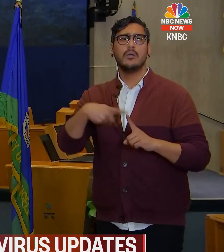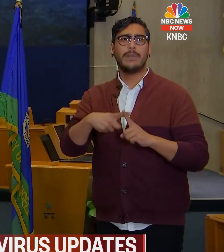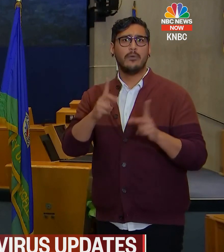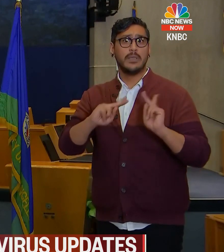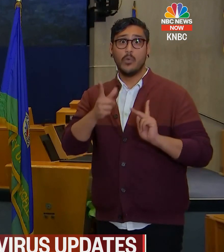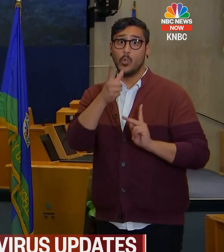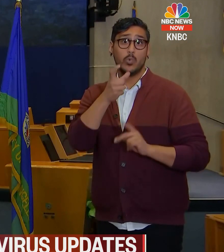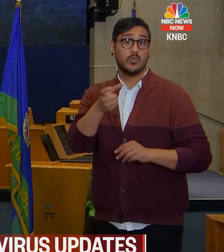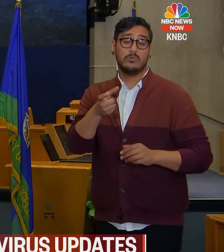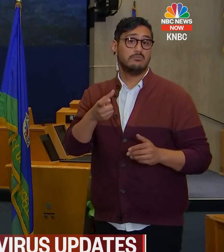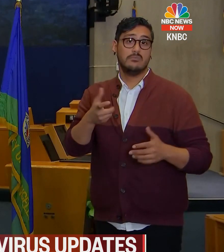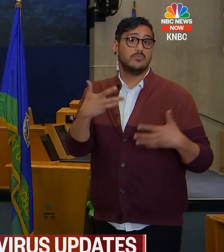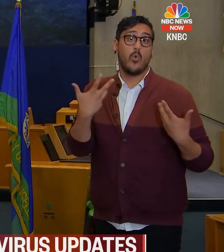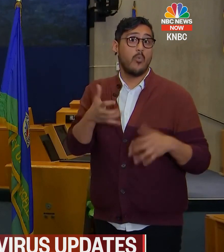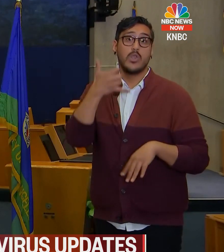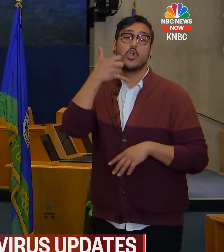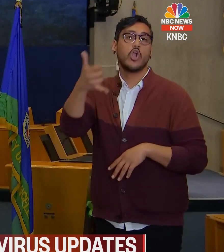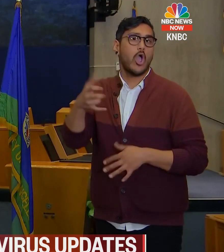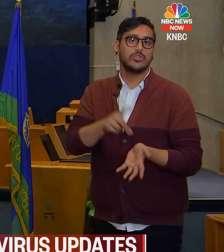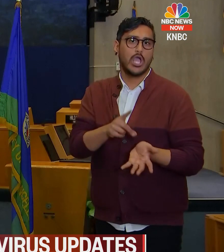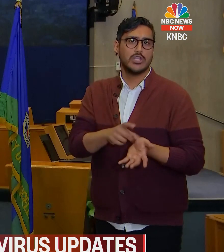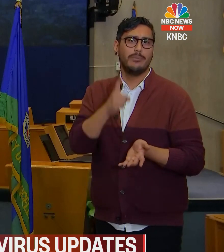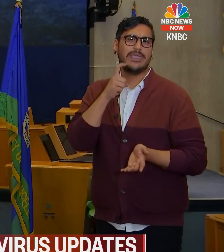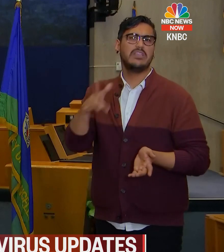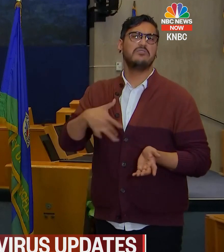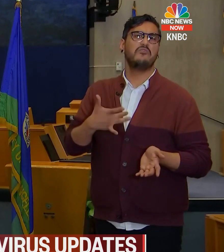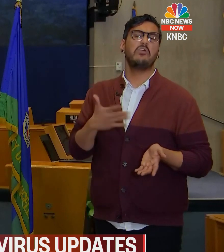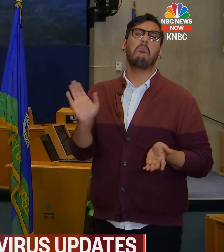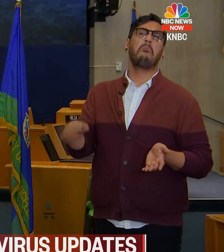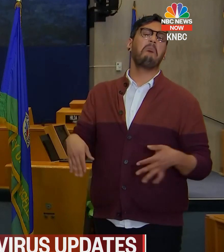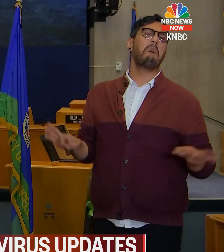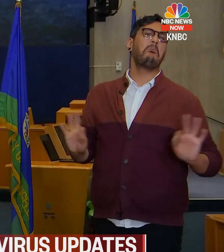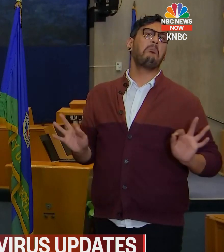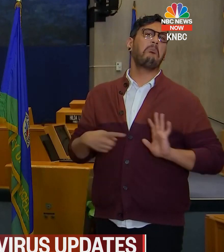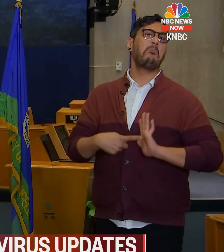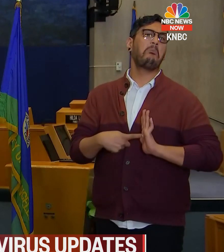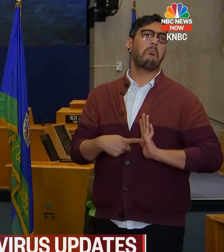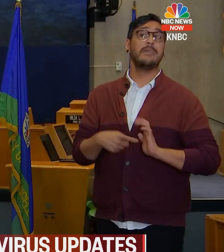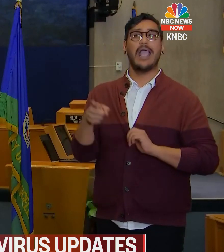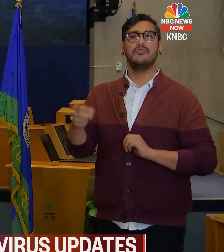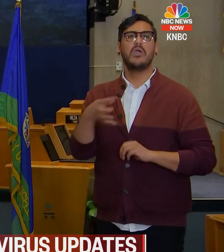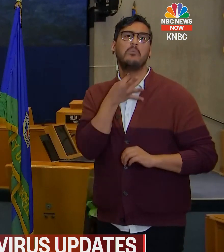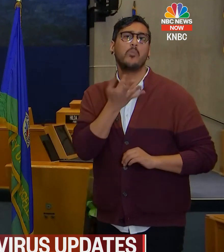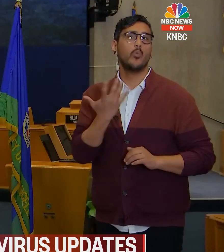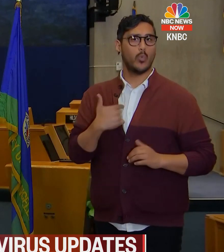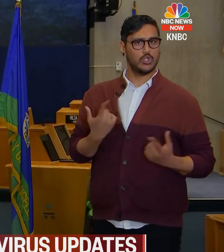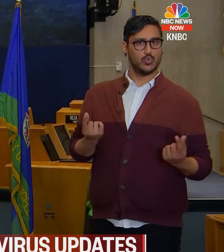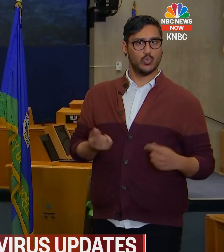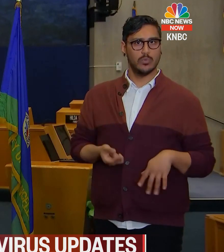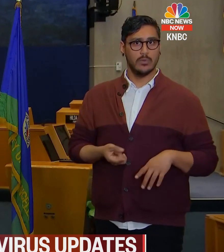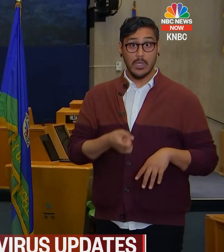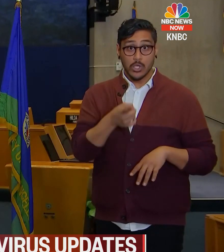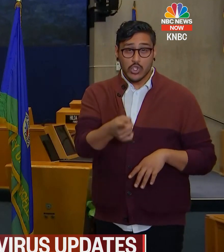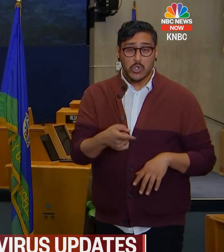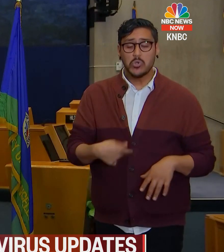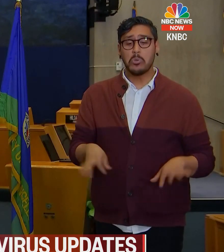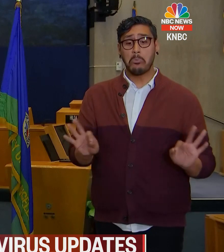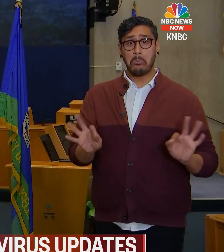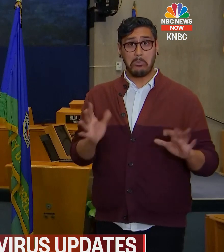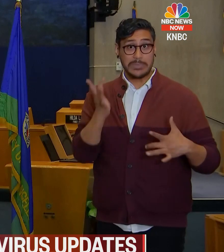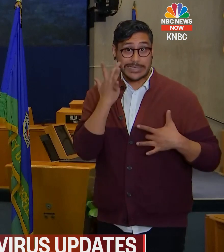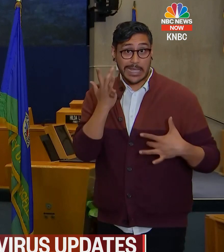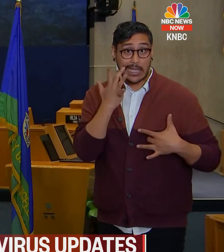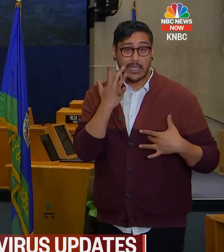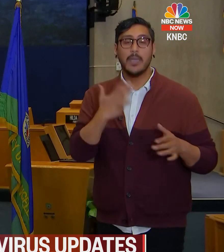their provider because they have very mild illness, and they too want to know what they can do. If you have mild illness, please stay